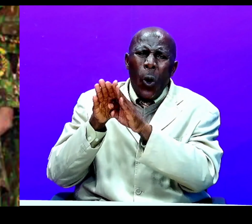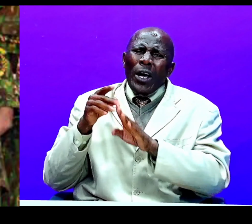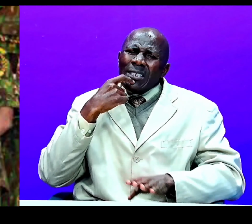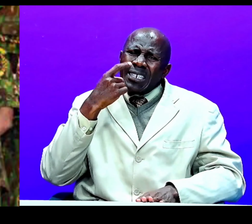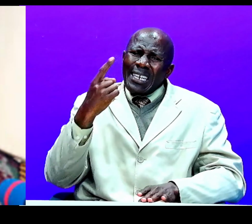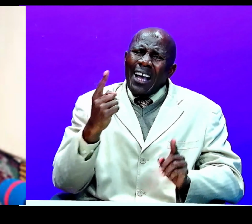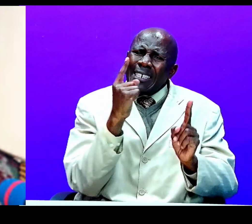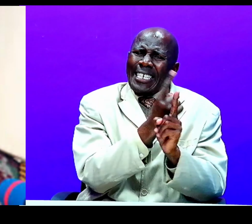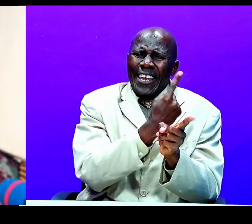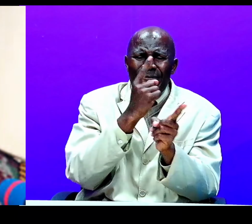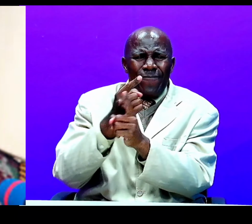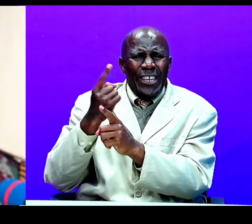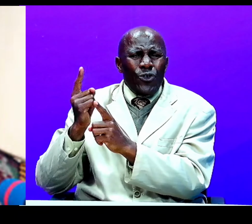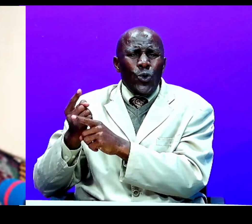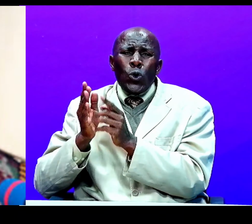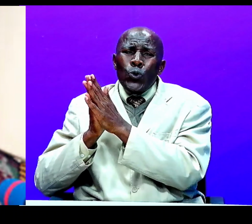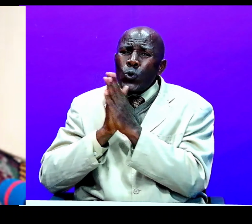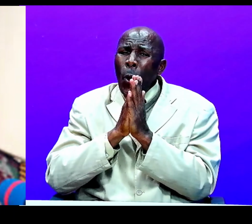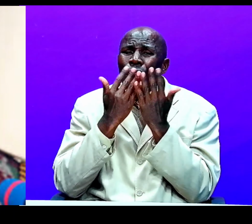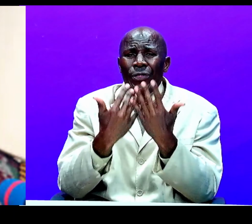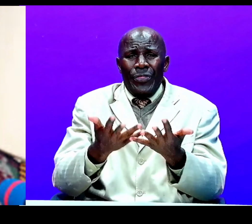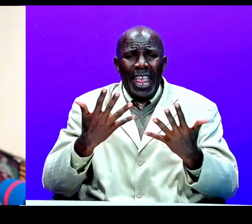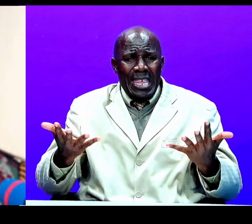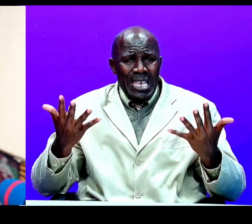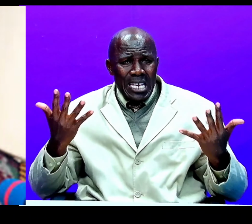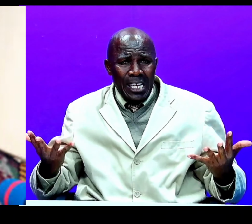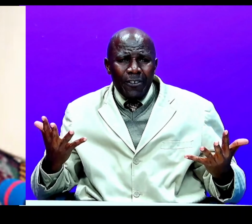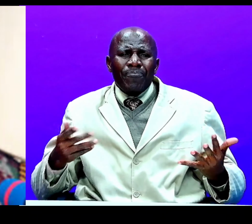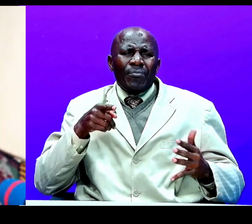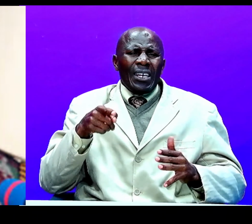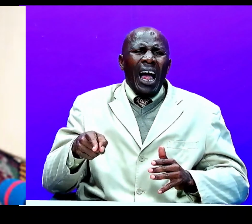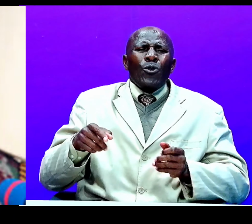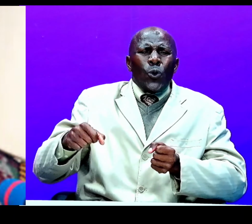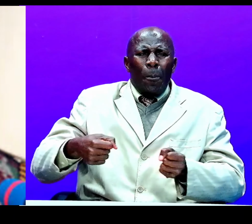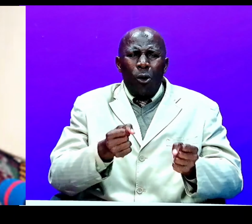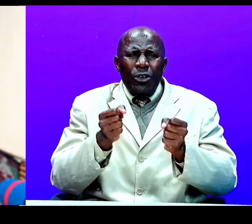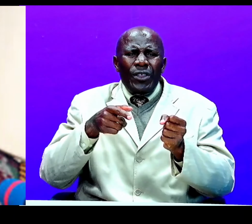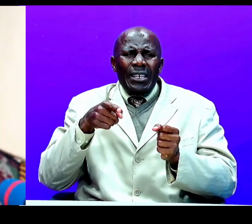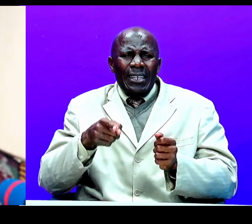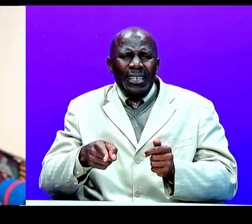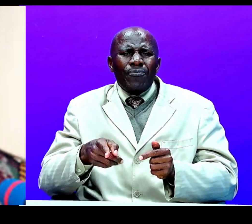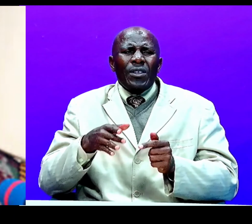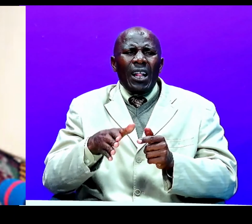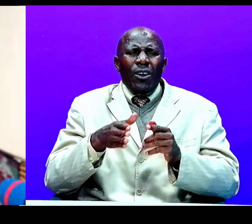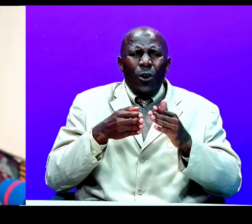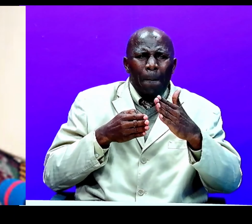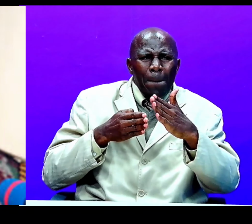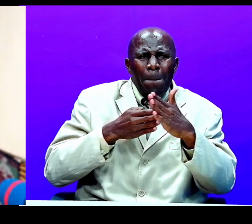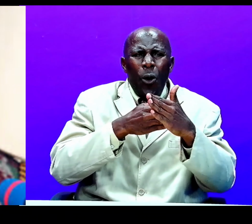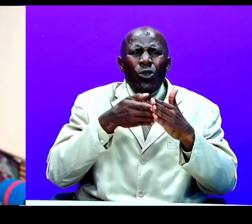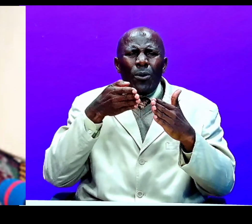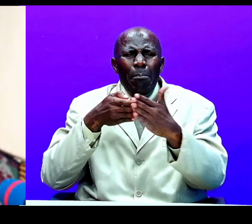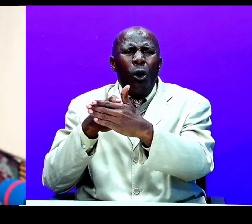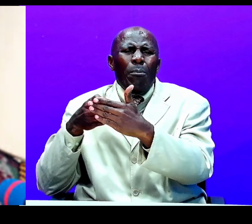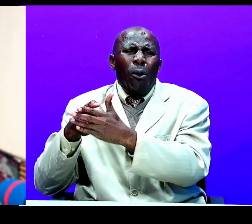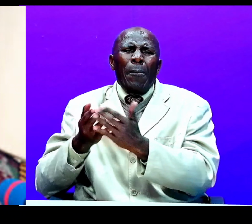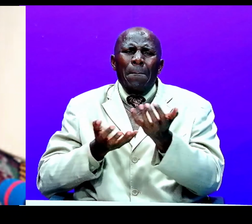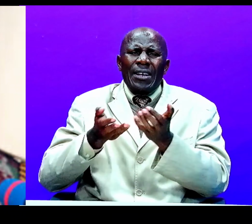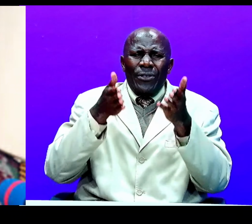The roadblocks, absence of public transport, and the closed businesses in many